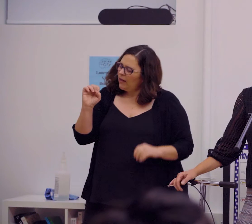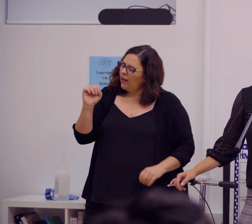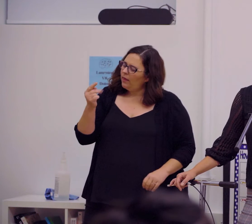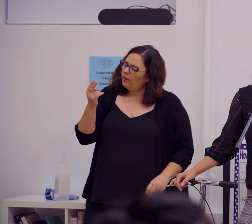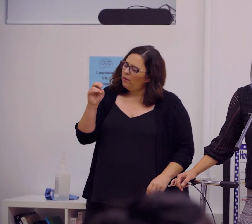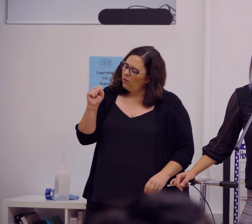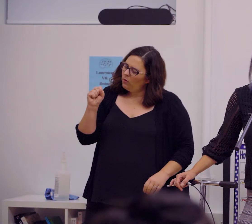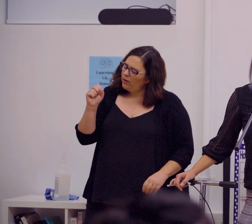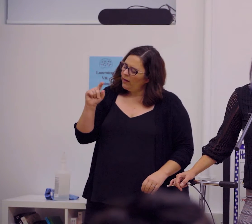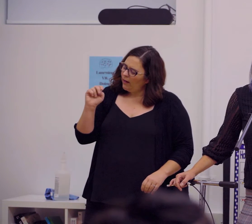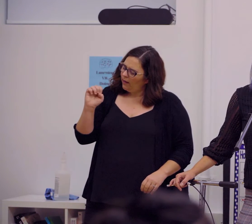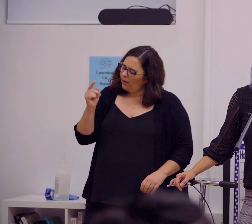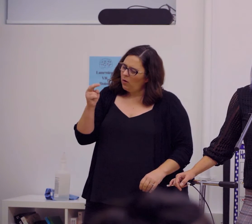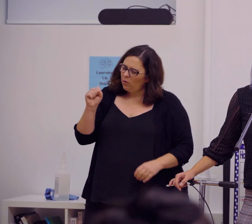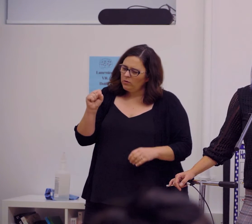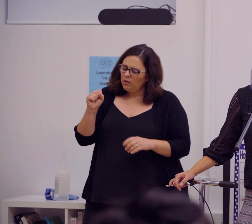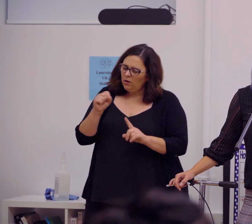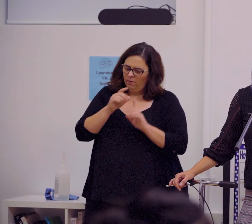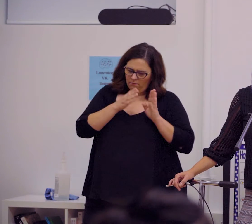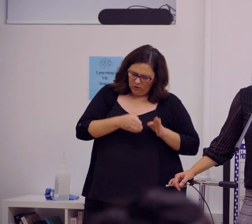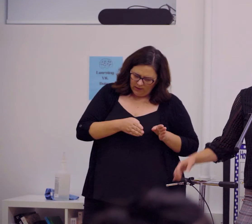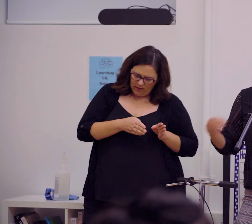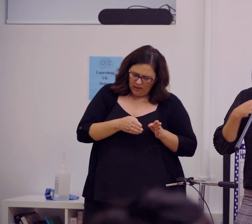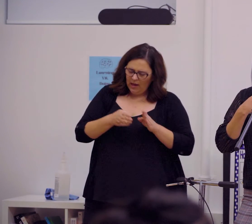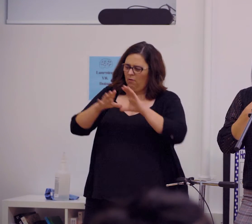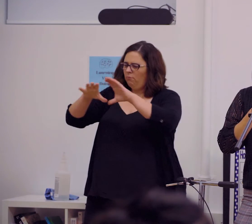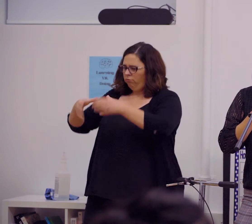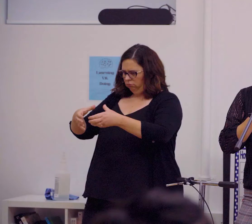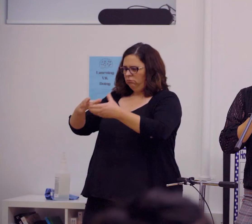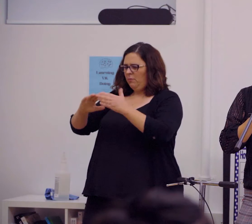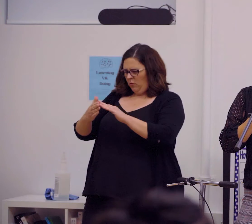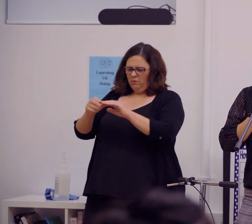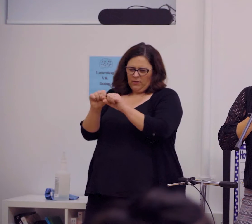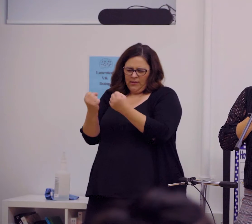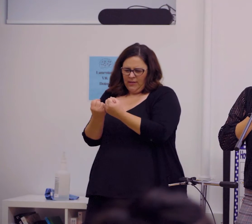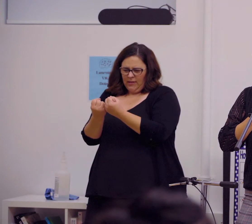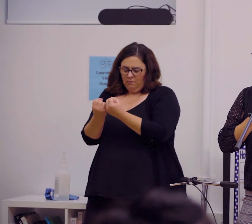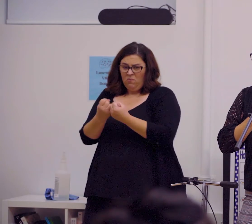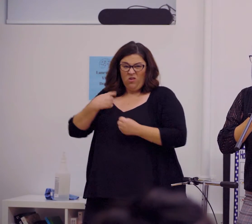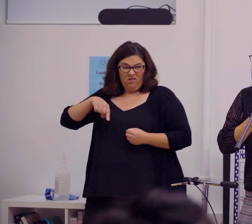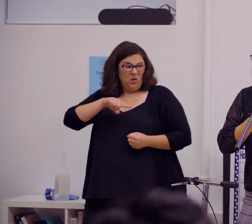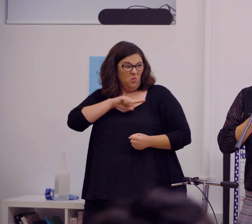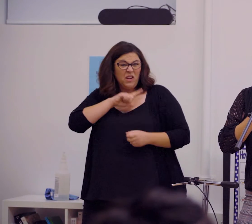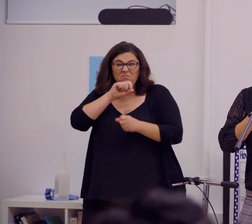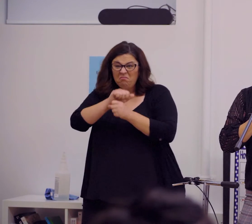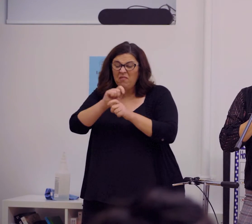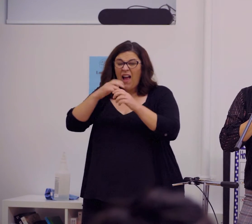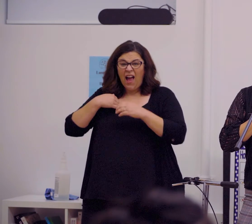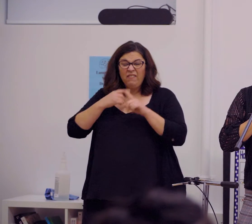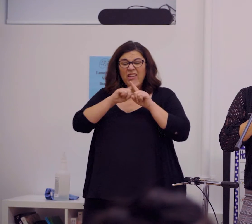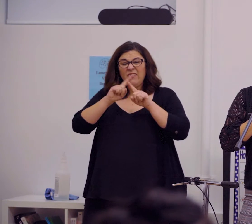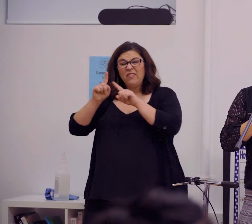the perspective of community or society. And I thought, within each of us, we wear so many hats, right? In